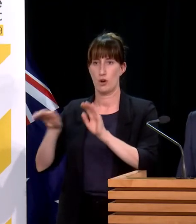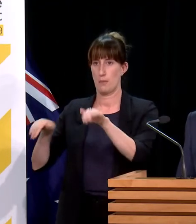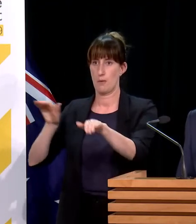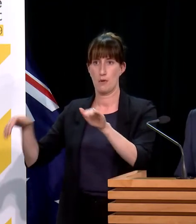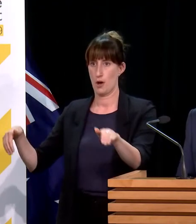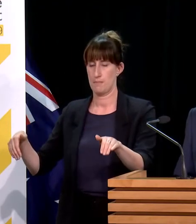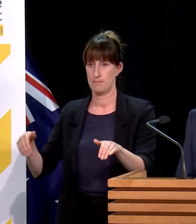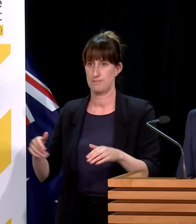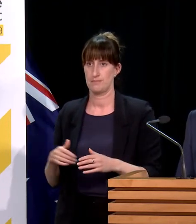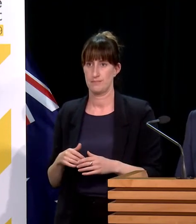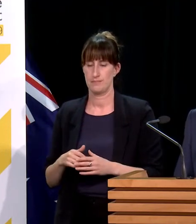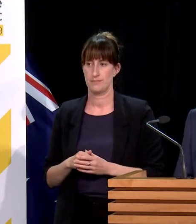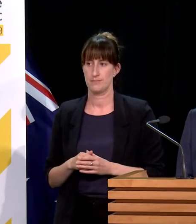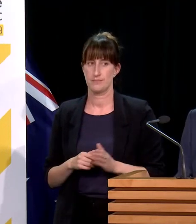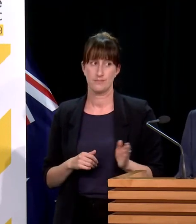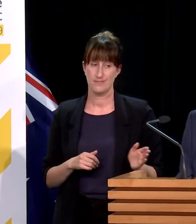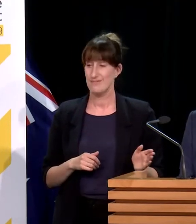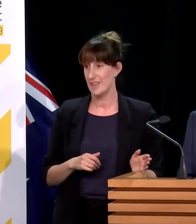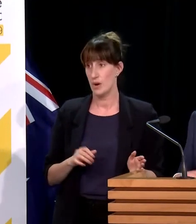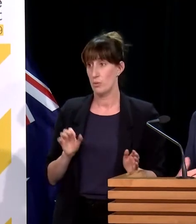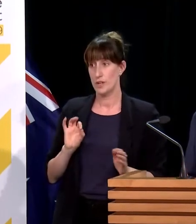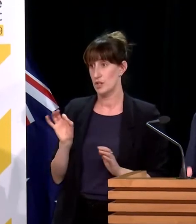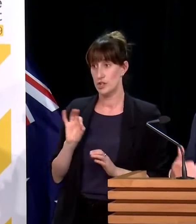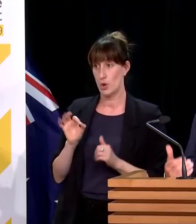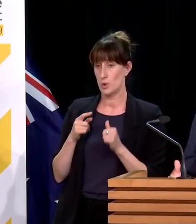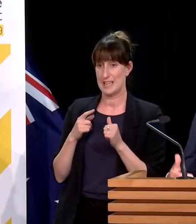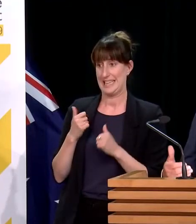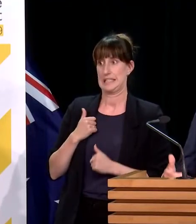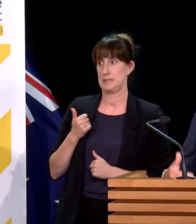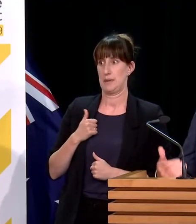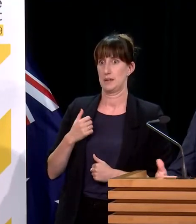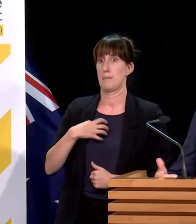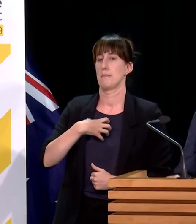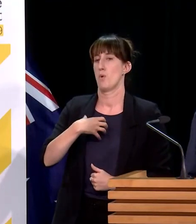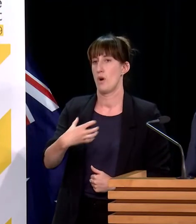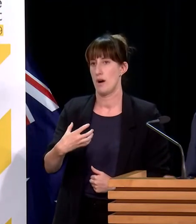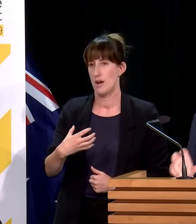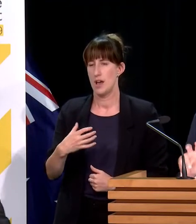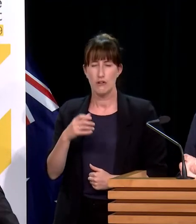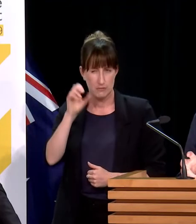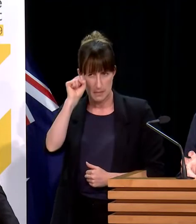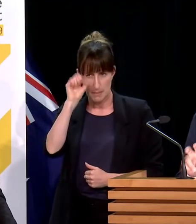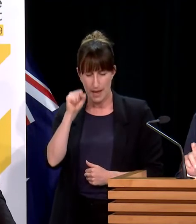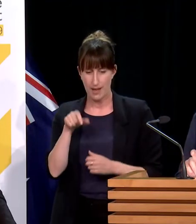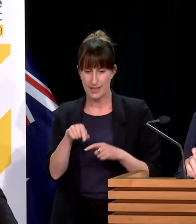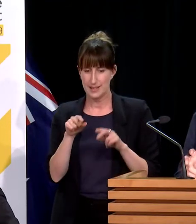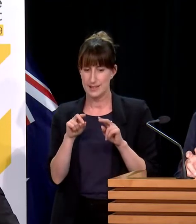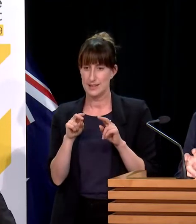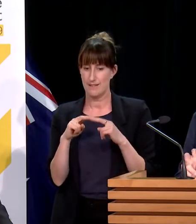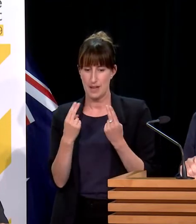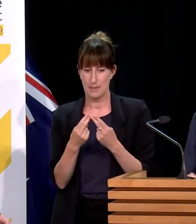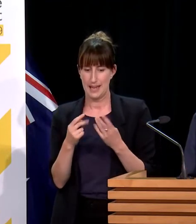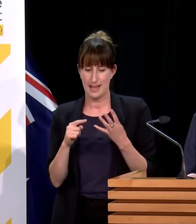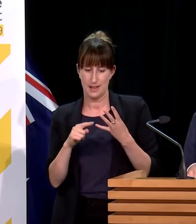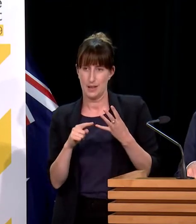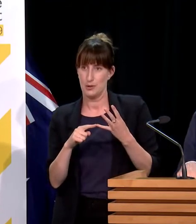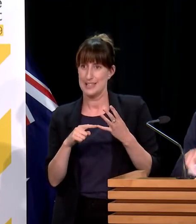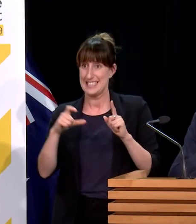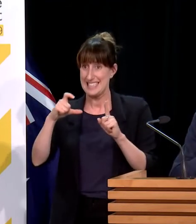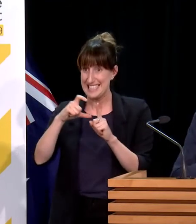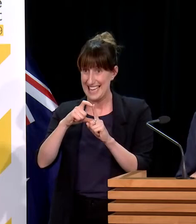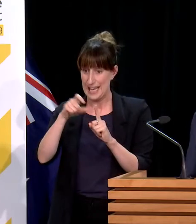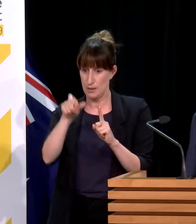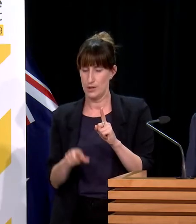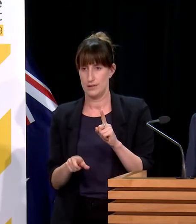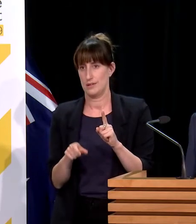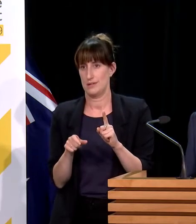particular question, we're not expecting anybody else, recalling that this was the very close household contact of cases B and C. And in